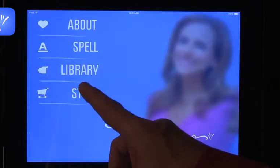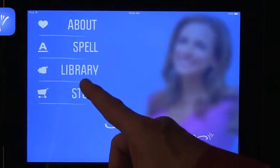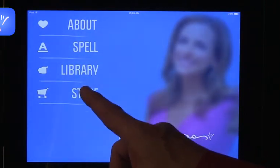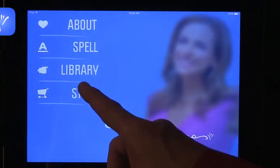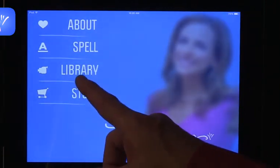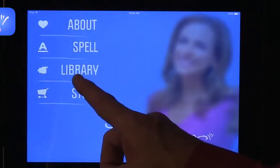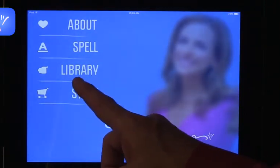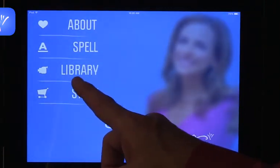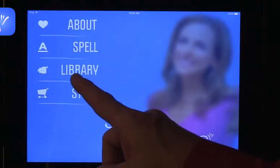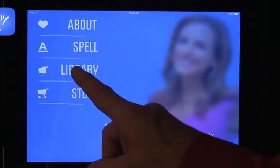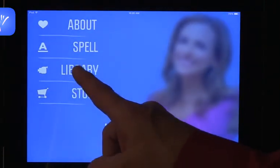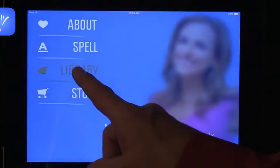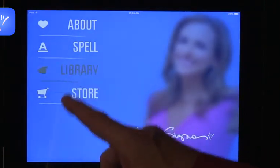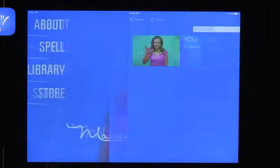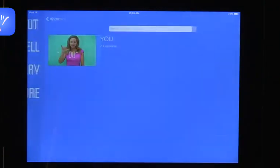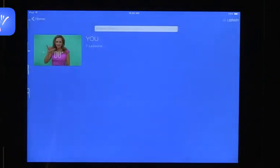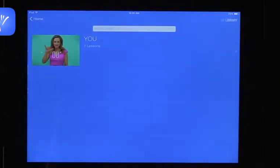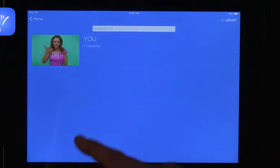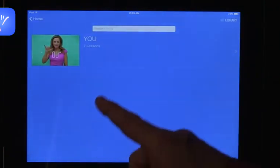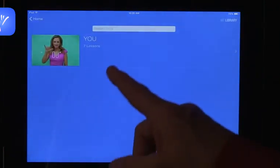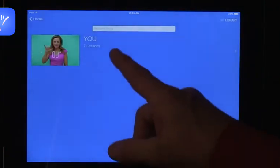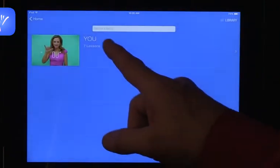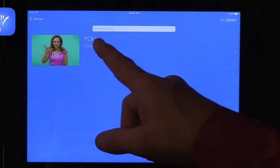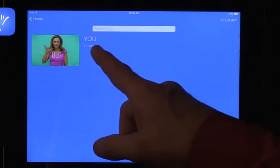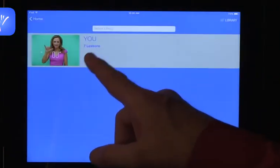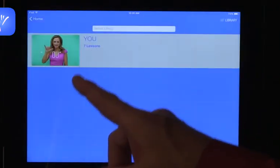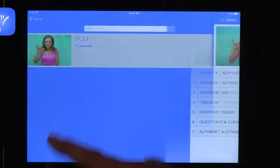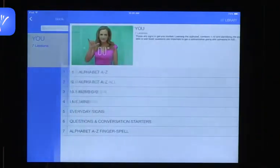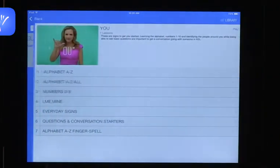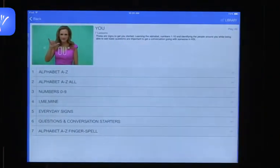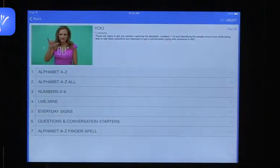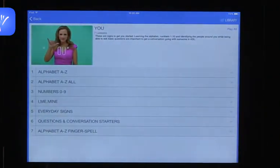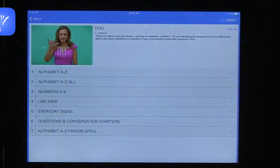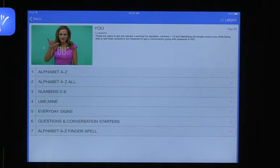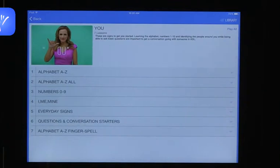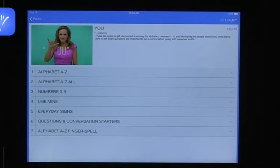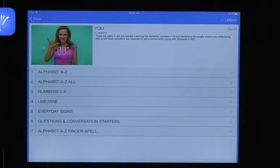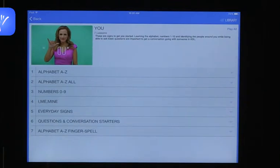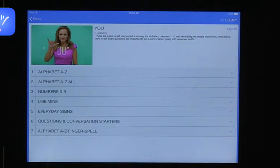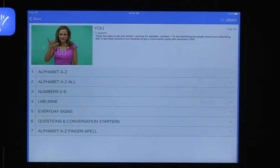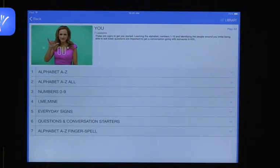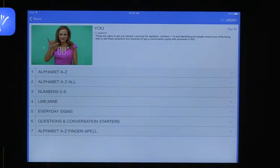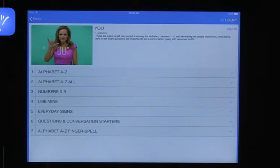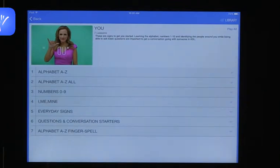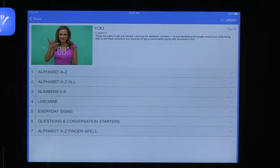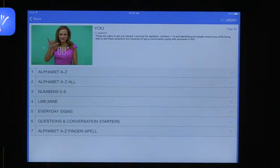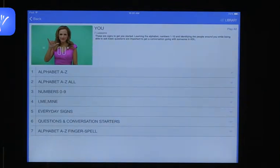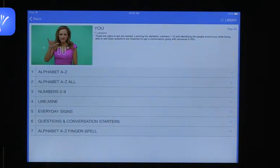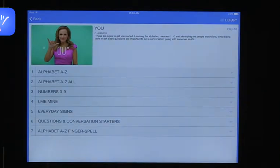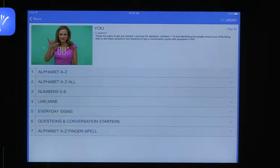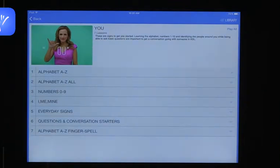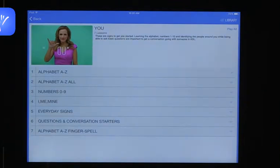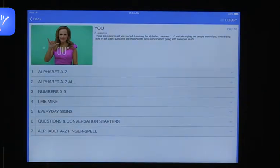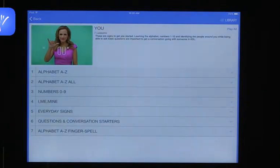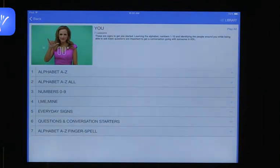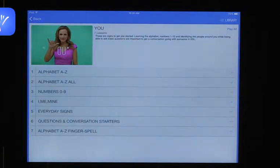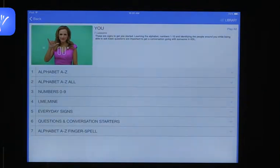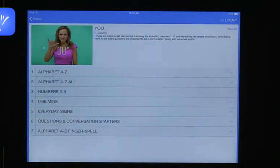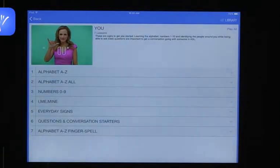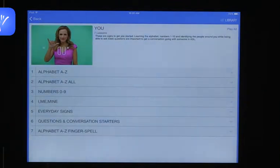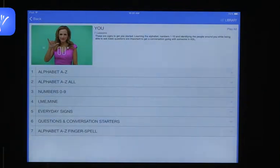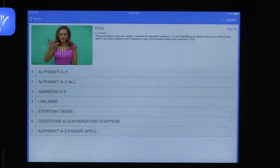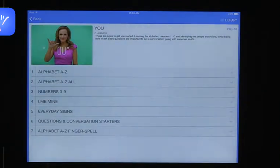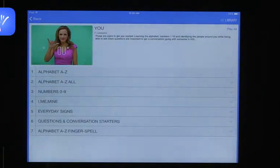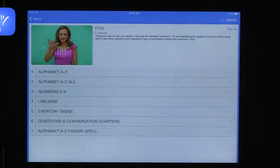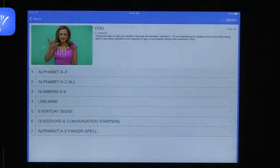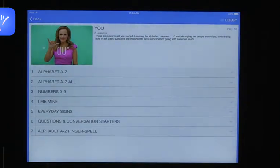Now, beyond the spell feature, you can go to your library and there are specific lessons. There are only a few lessons that come for